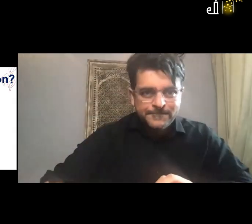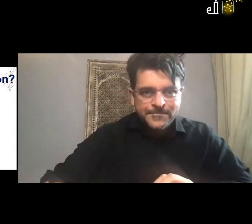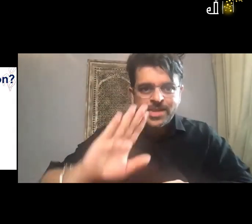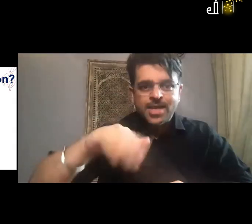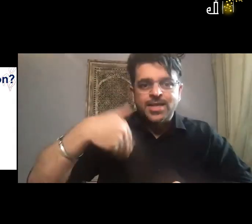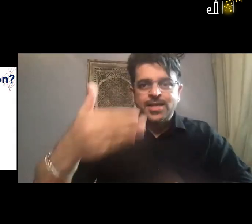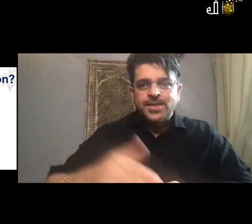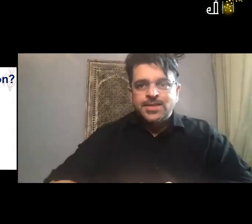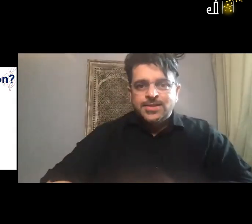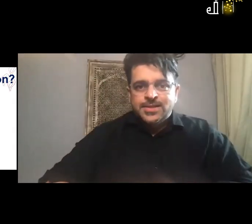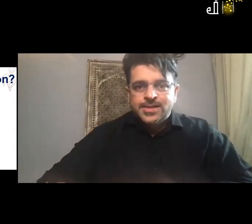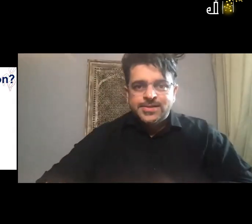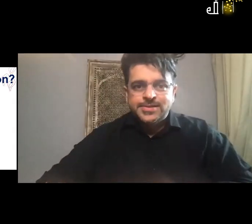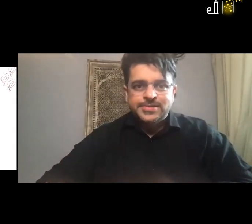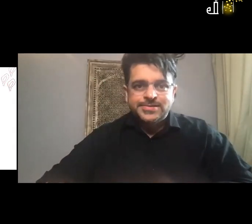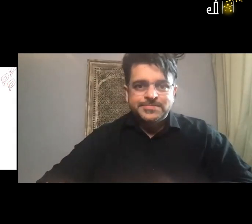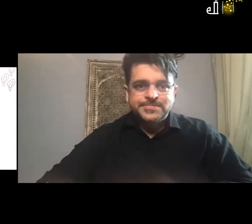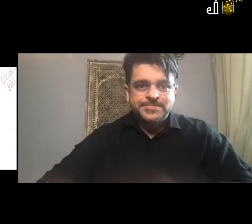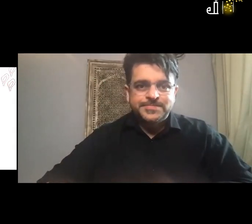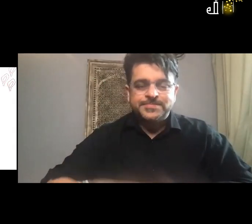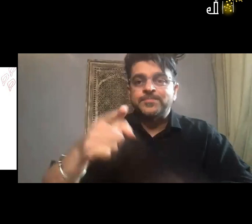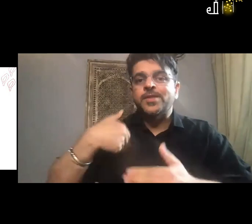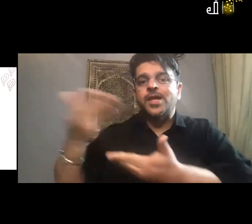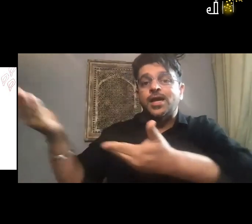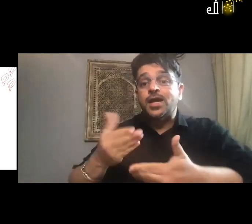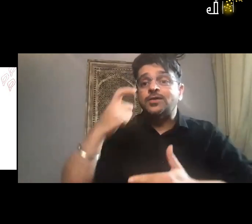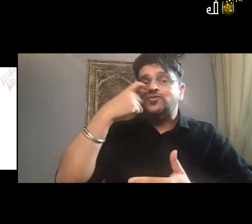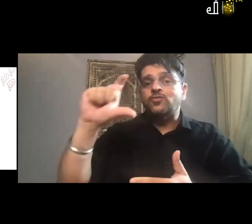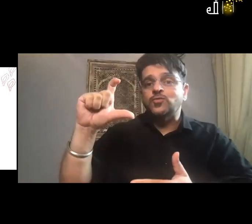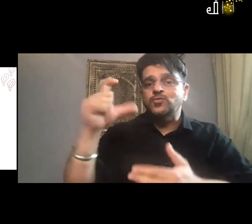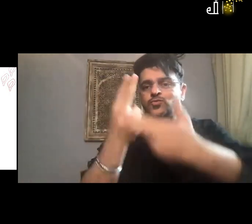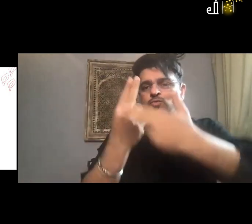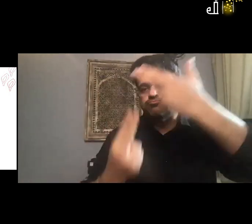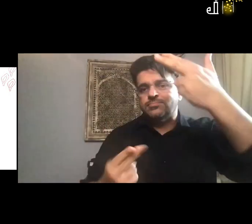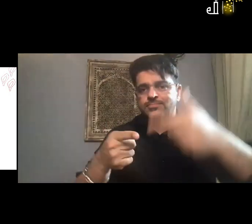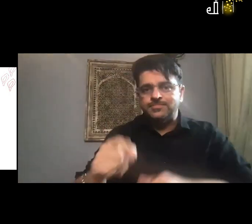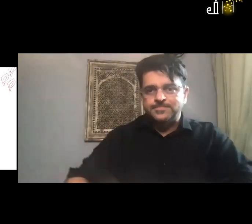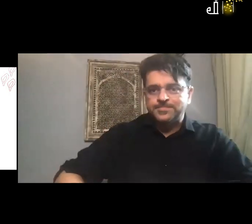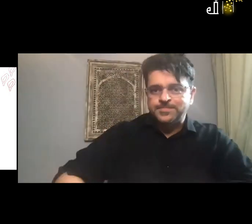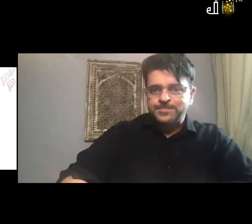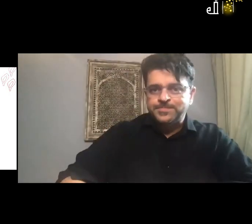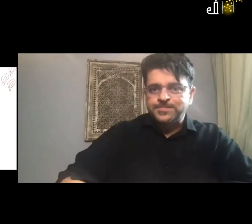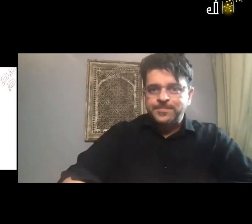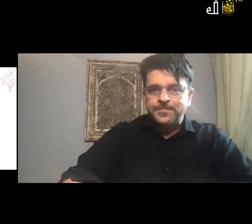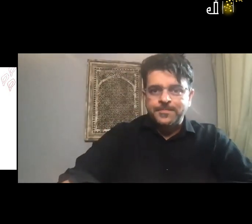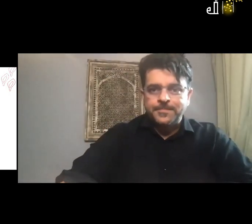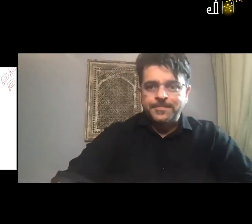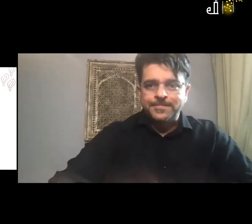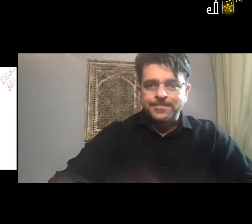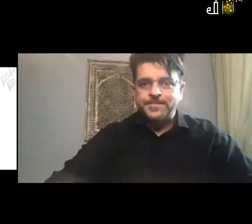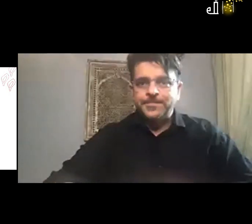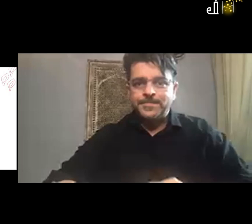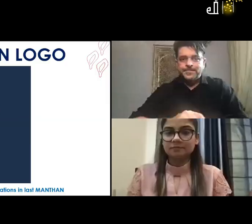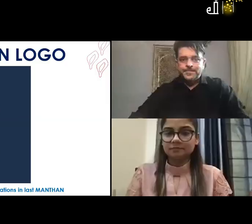PPT, please. Next slide. Now I would like to invite Charu to explain this.